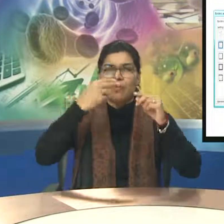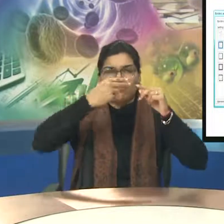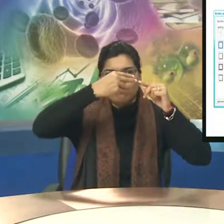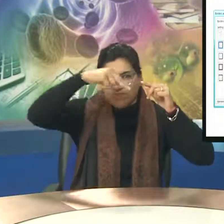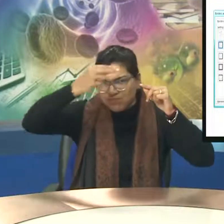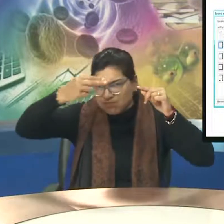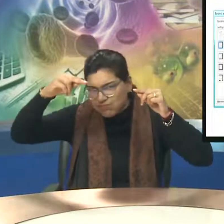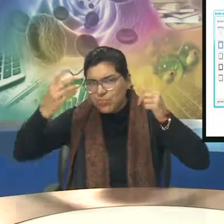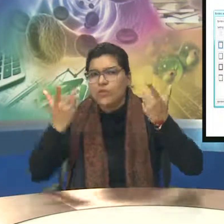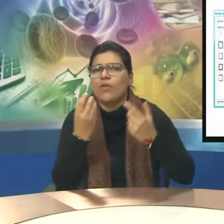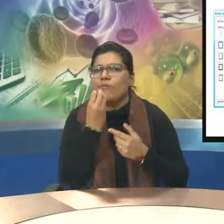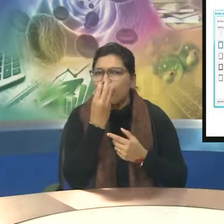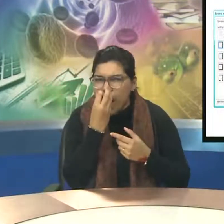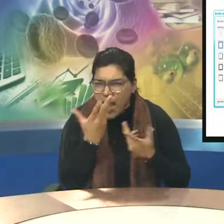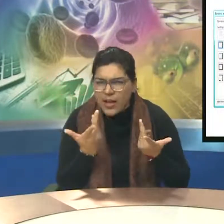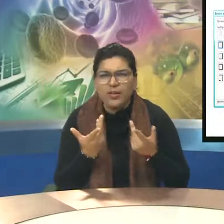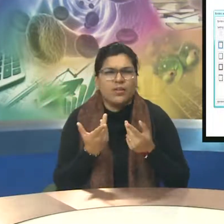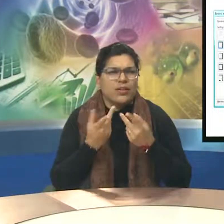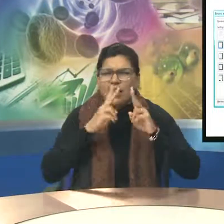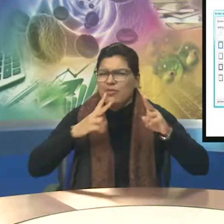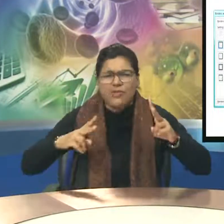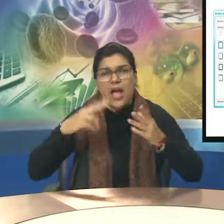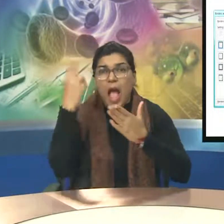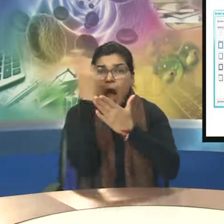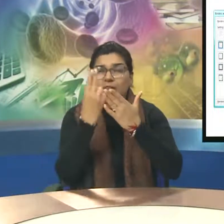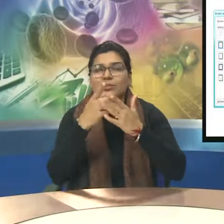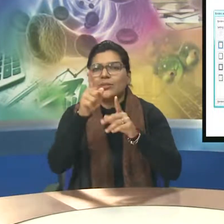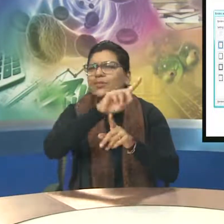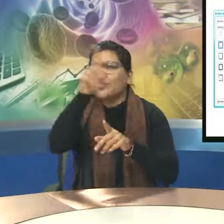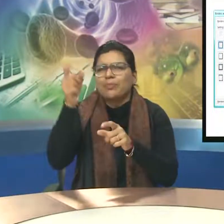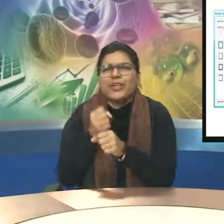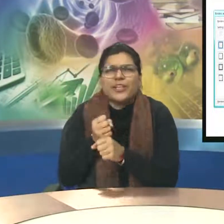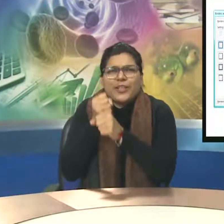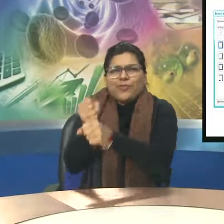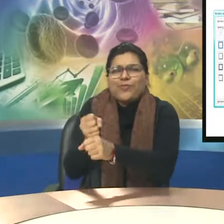How many shadow you want particular, how many